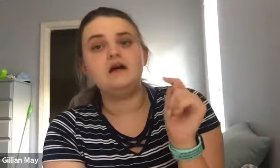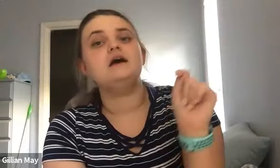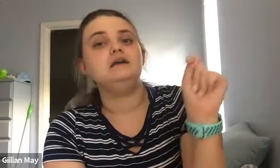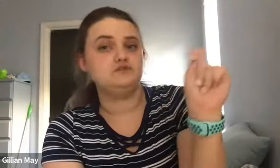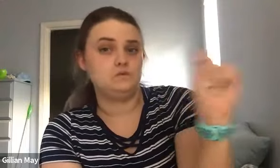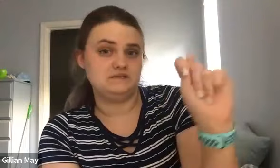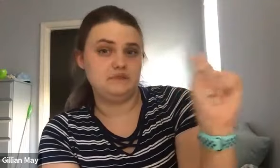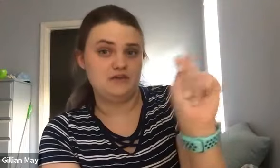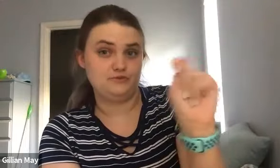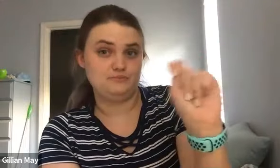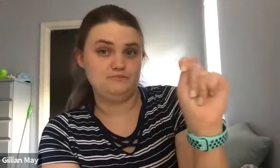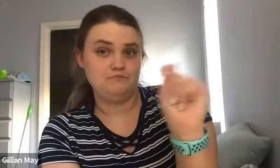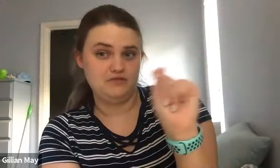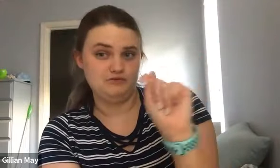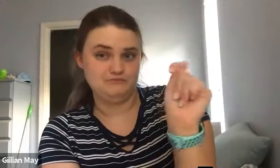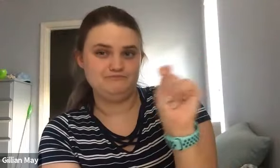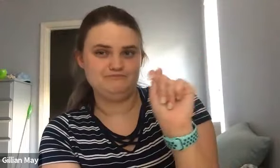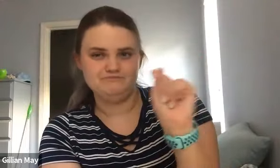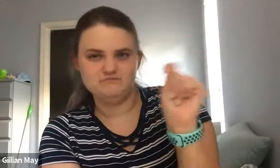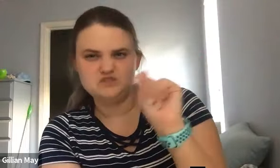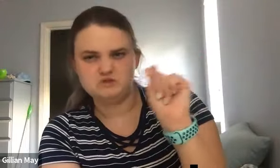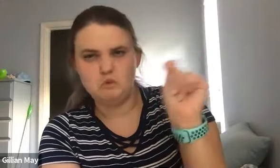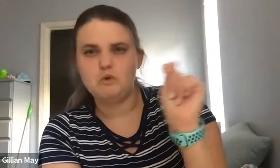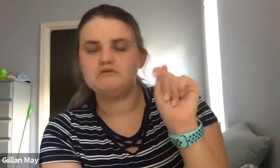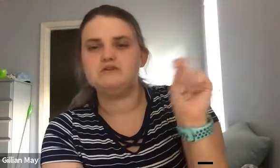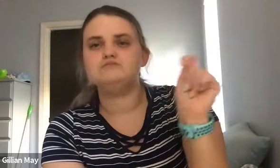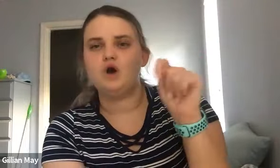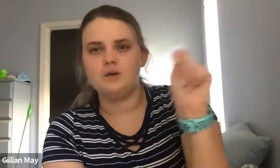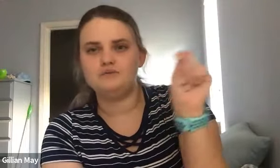lie. It's always bathroom. This one's more the common one.